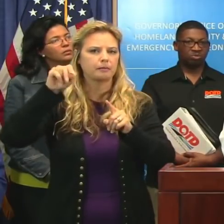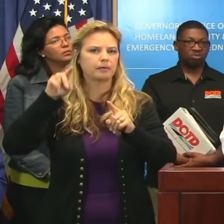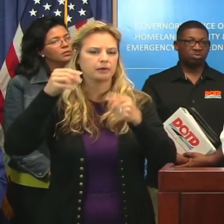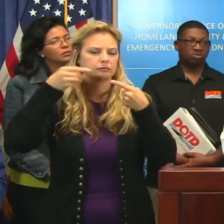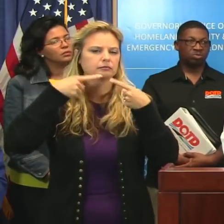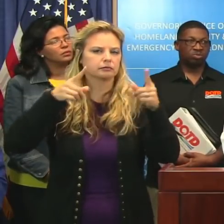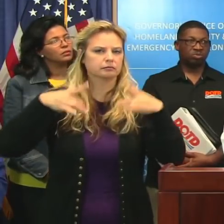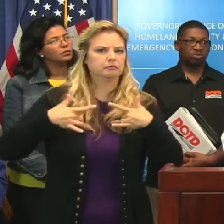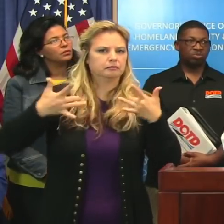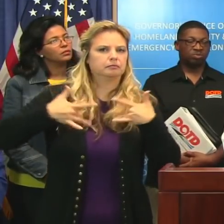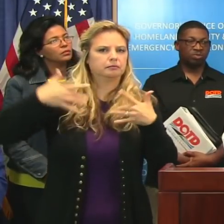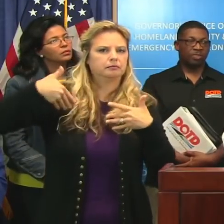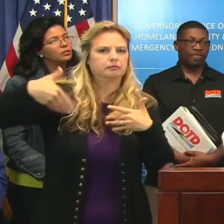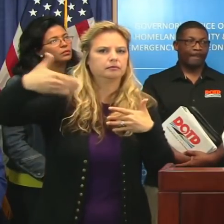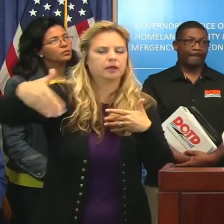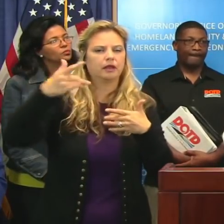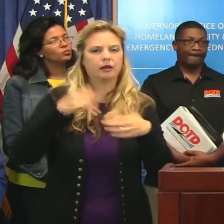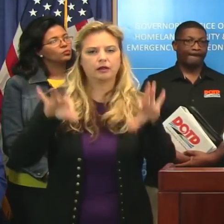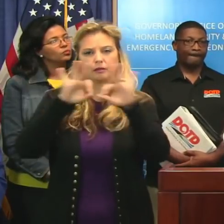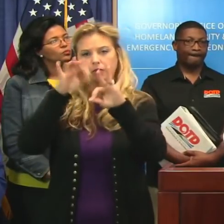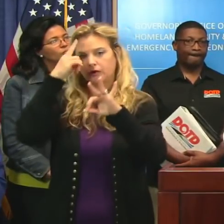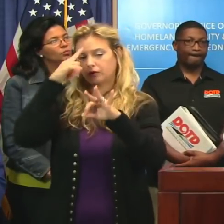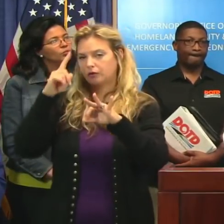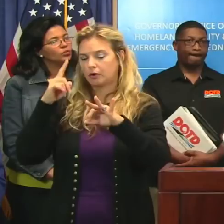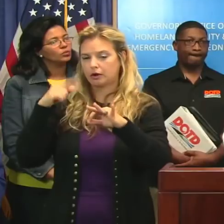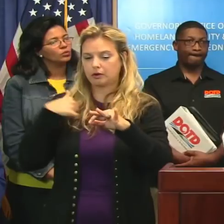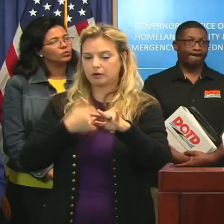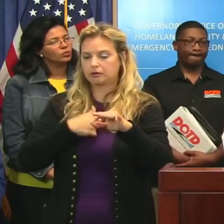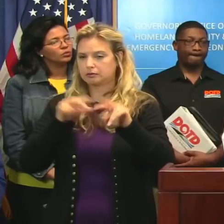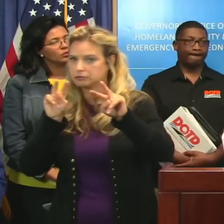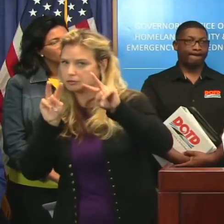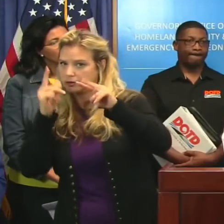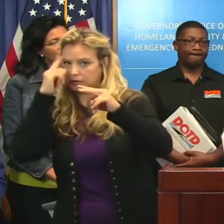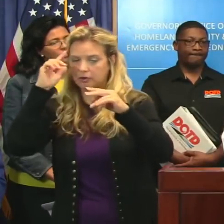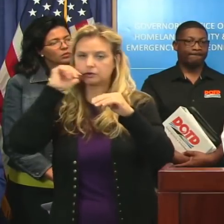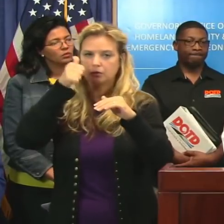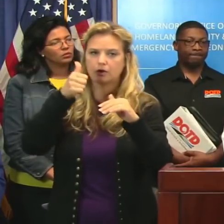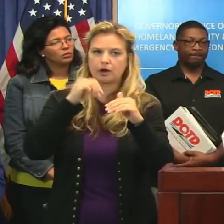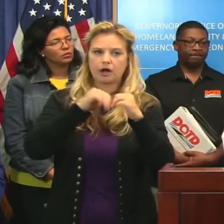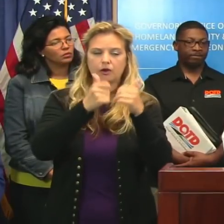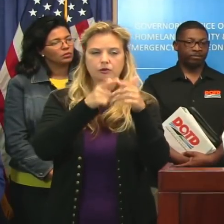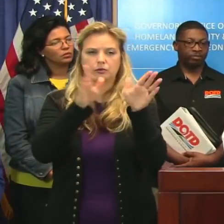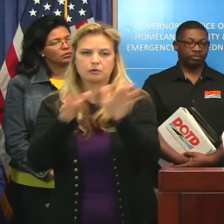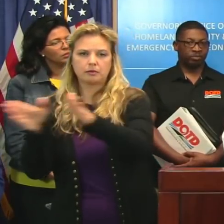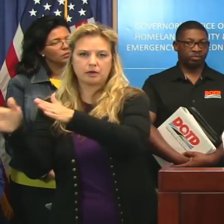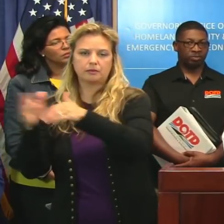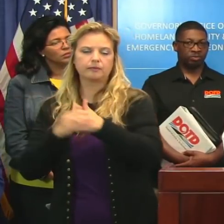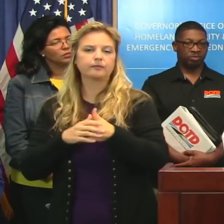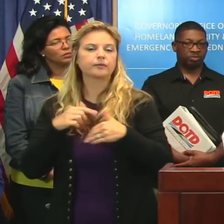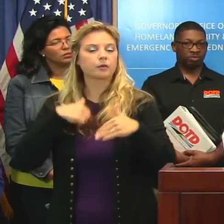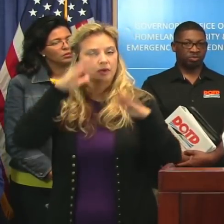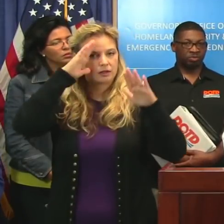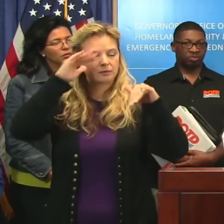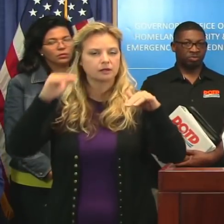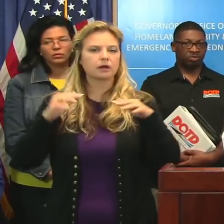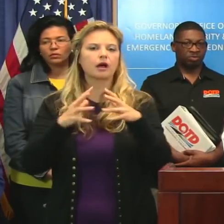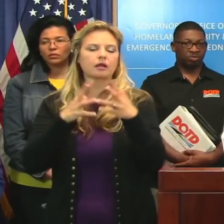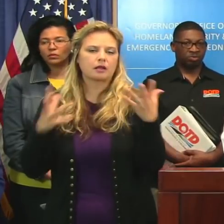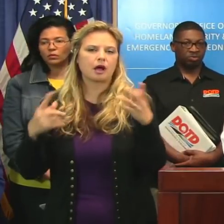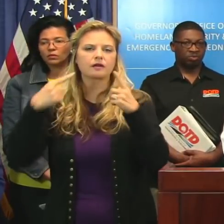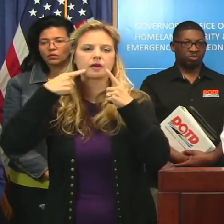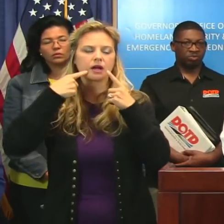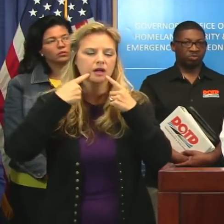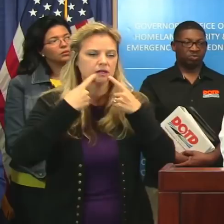important as to what we can expect tomorrow and how we should continue to be prepared. We expect a significant amount of announcements related